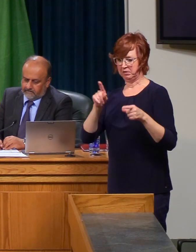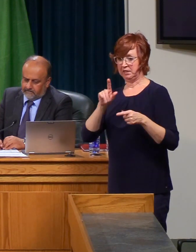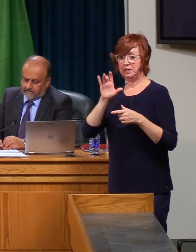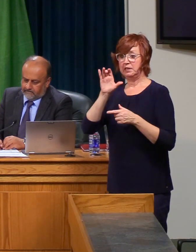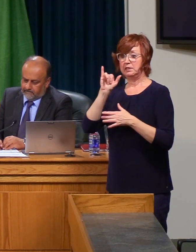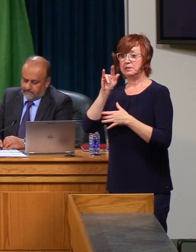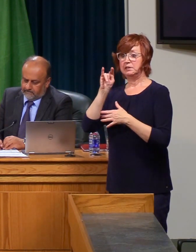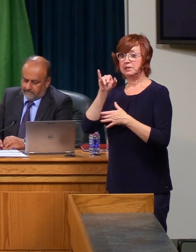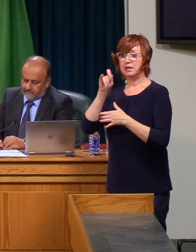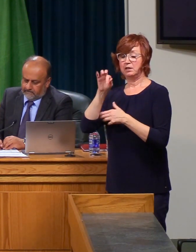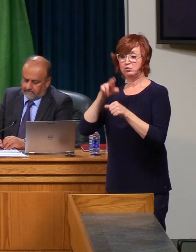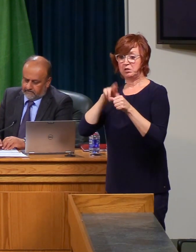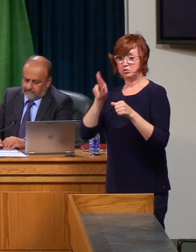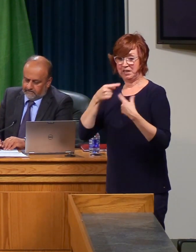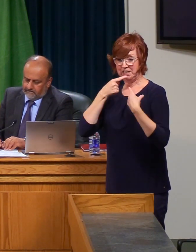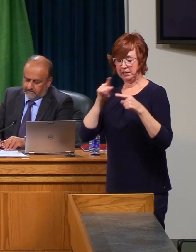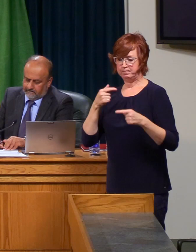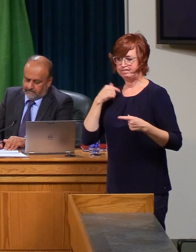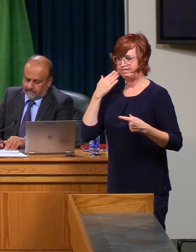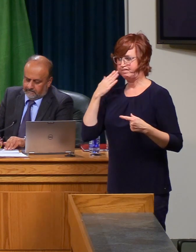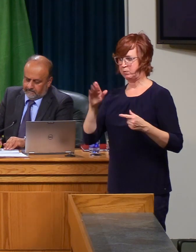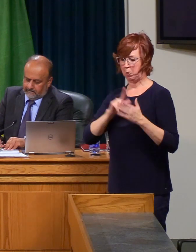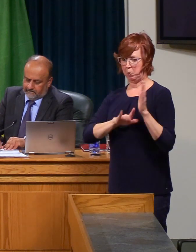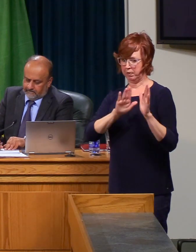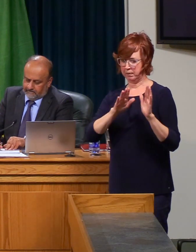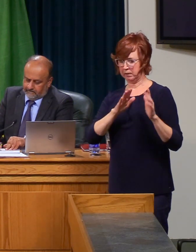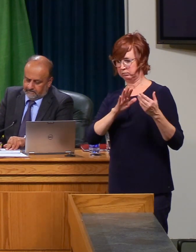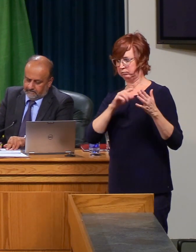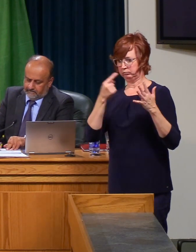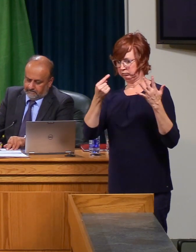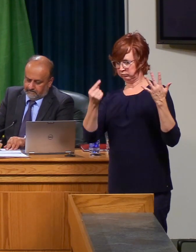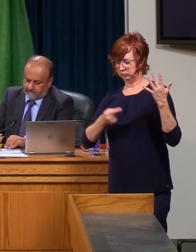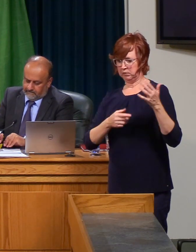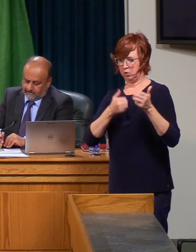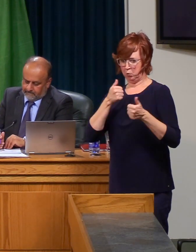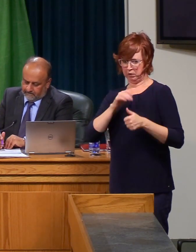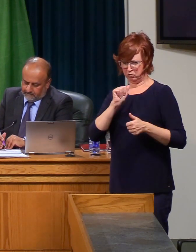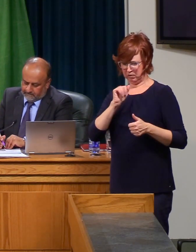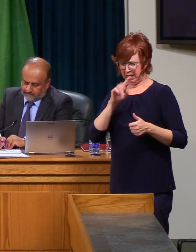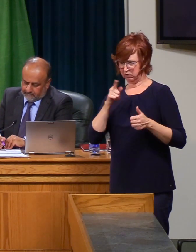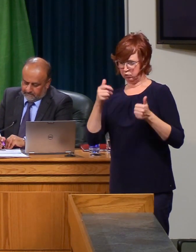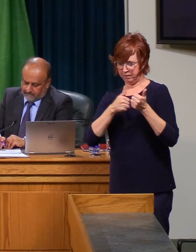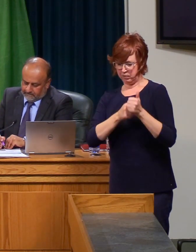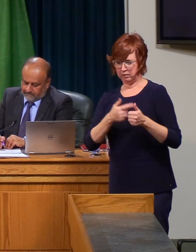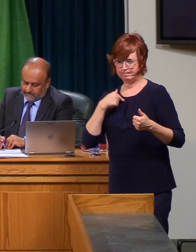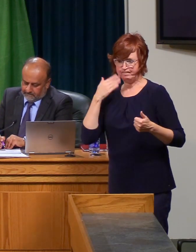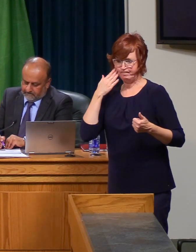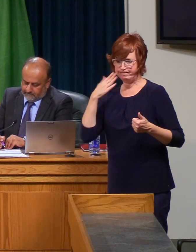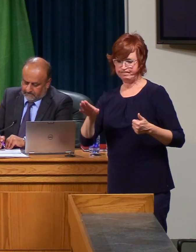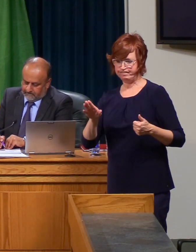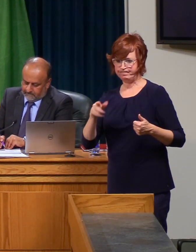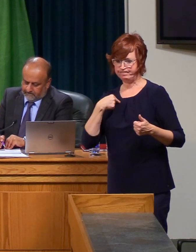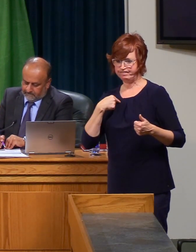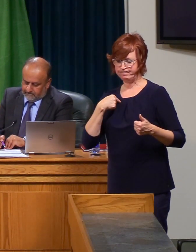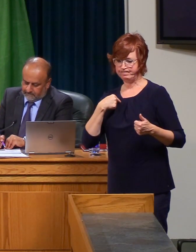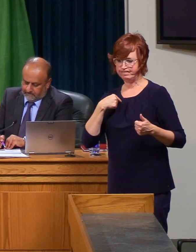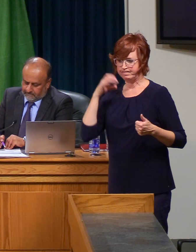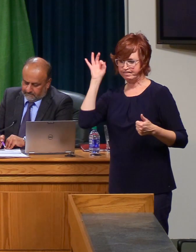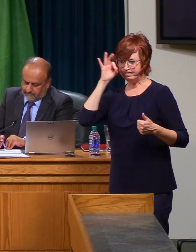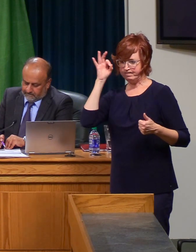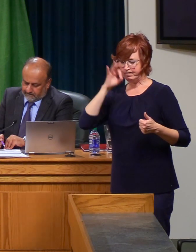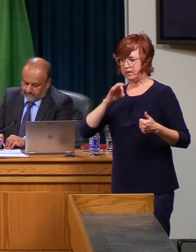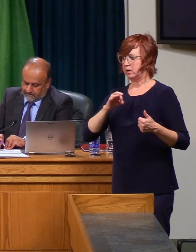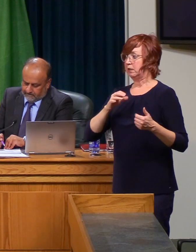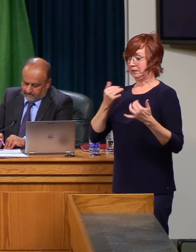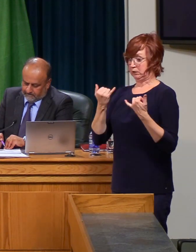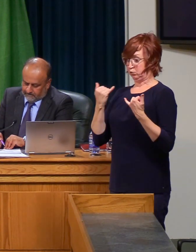moved their motions and what authority they are making their motions. So until I review that, I would say that the provincial regulations that we have